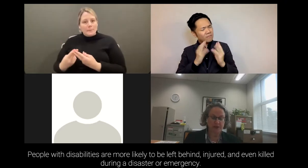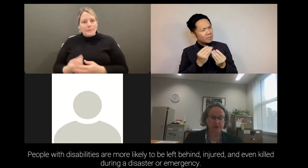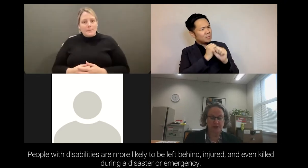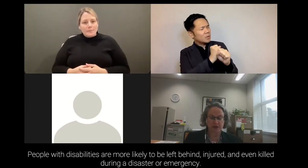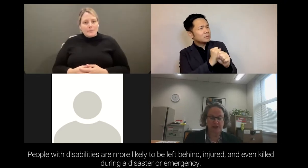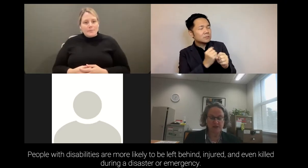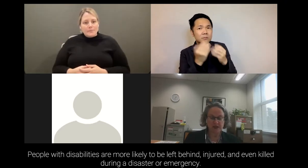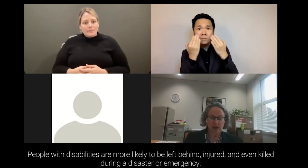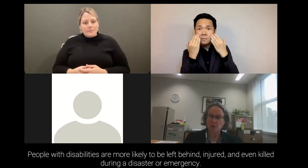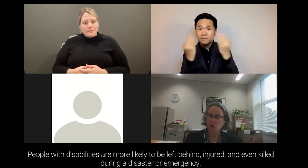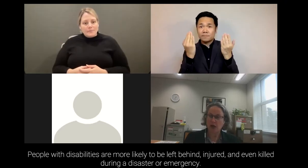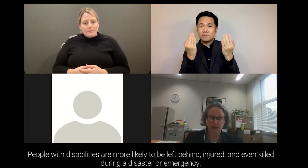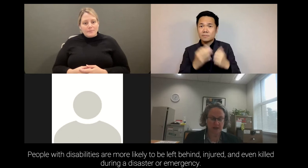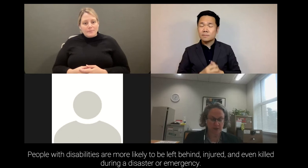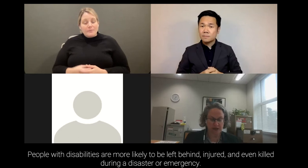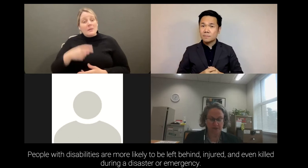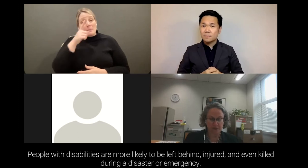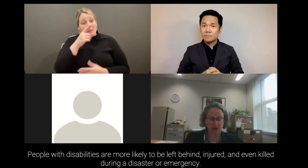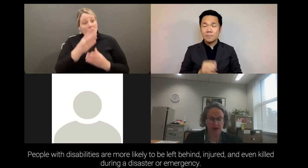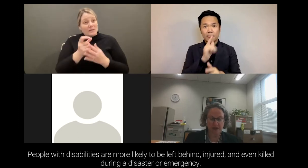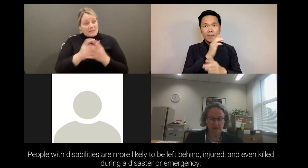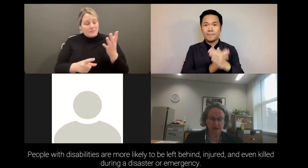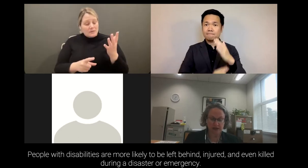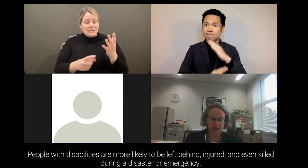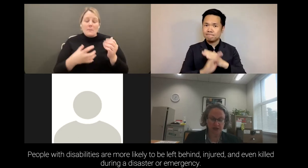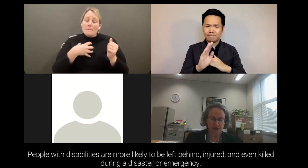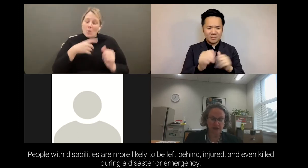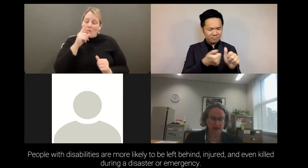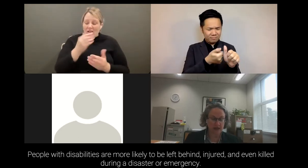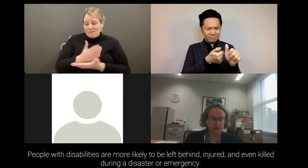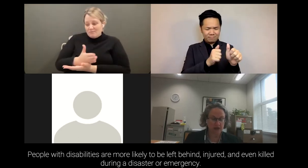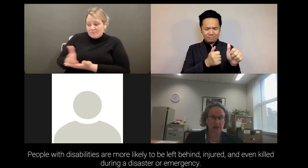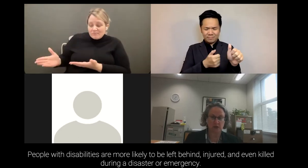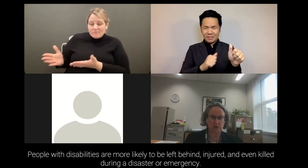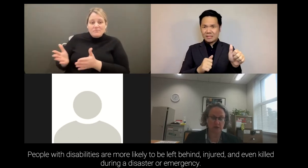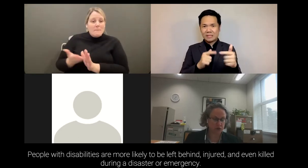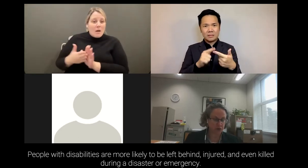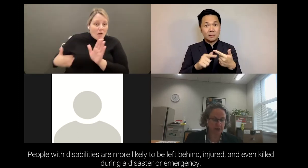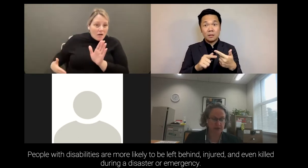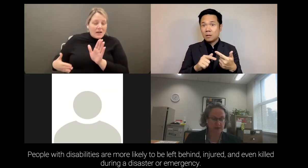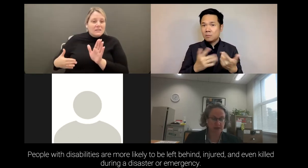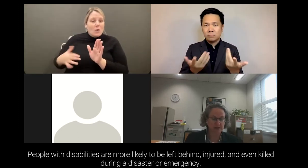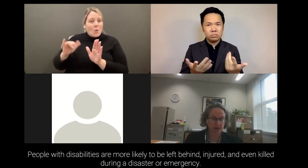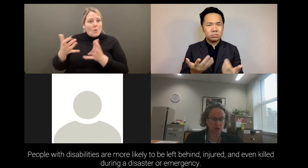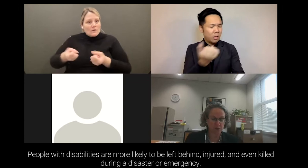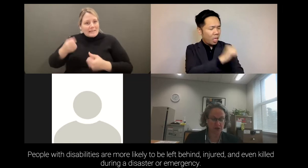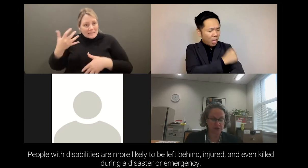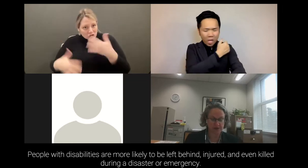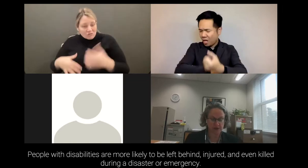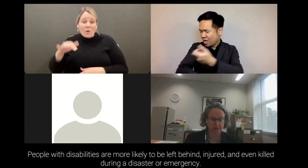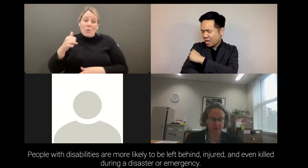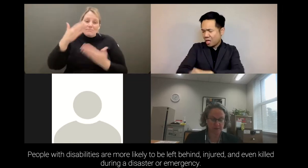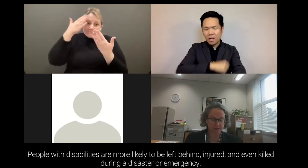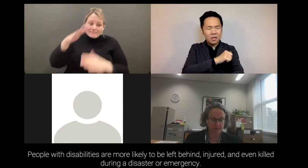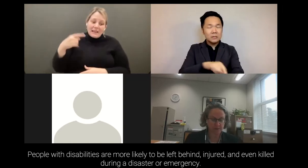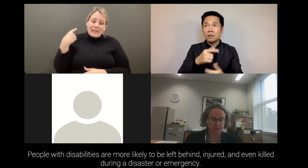People with disabilities are more likely to be left behind, injured, and even killed during a disaster or